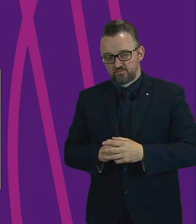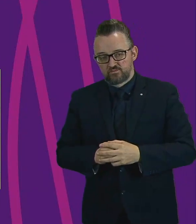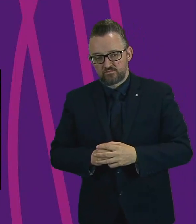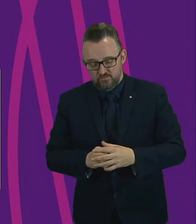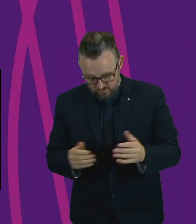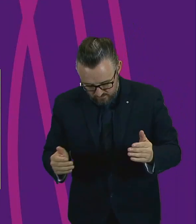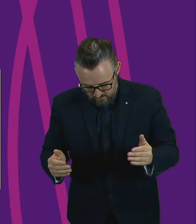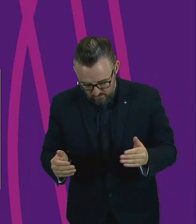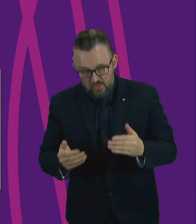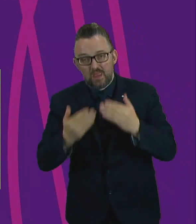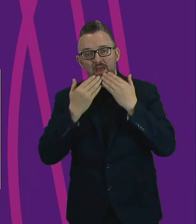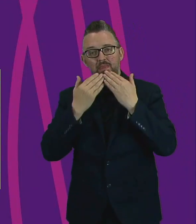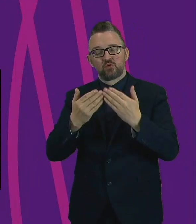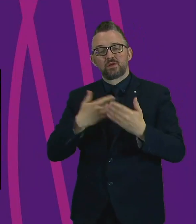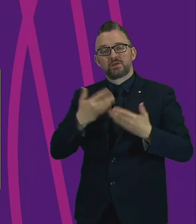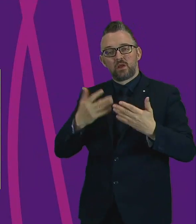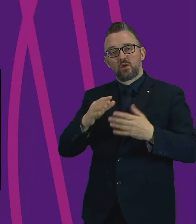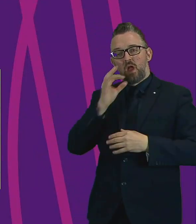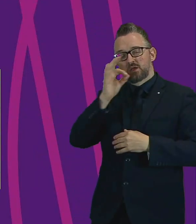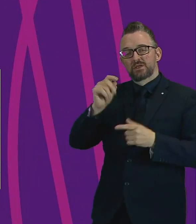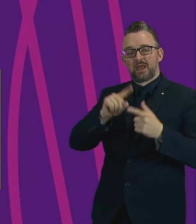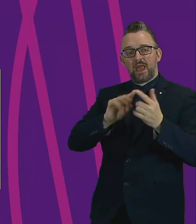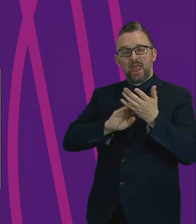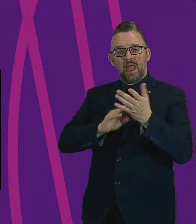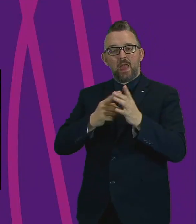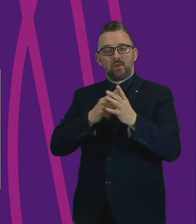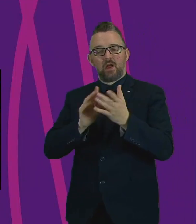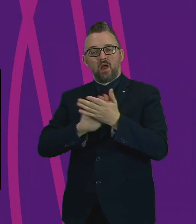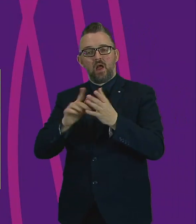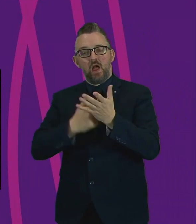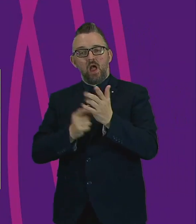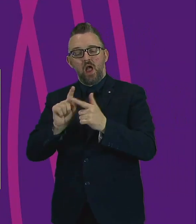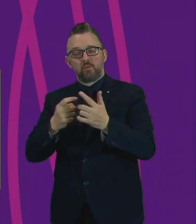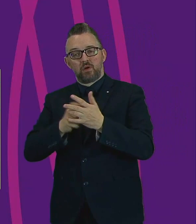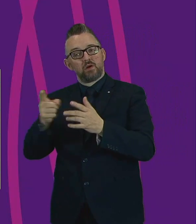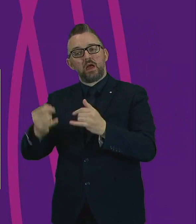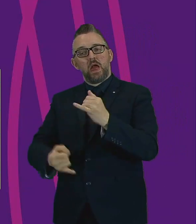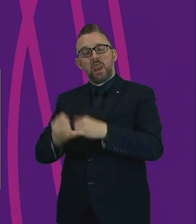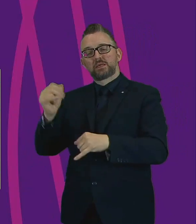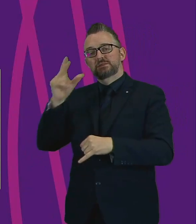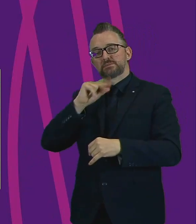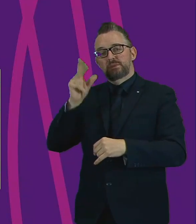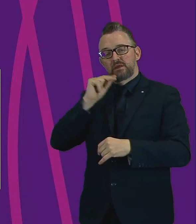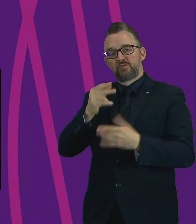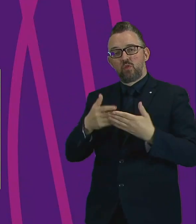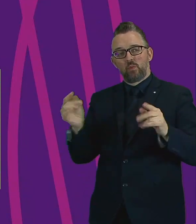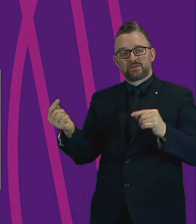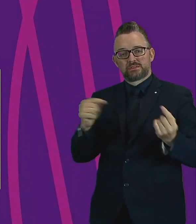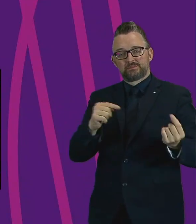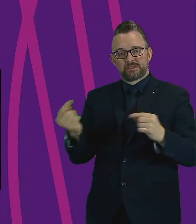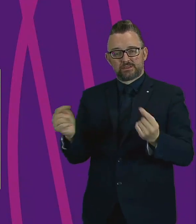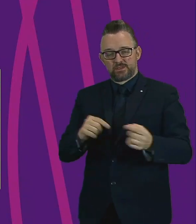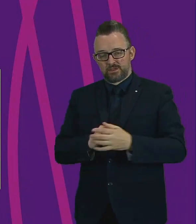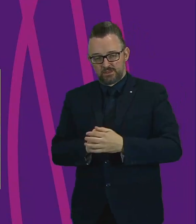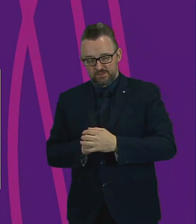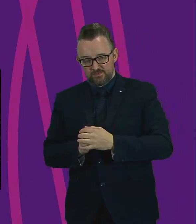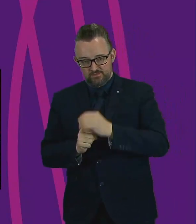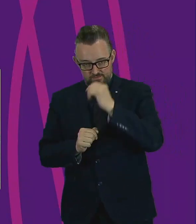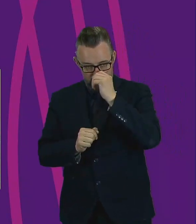Thank you very much. I now call Emma Harper. Emma Harper will be the last speaker in the open debate this afternoon. Emma Harper.